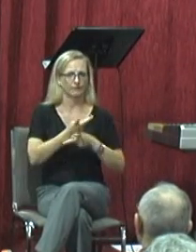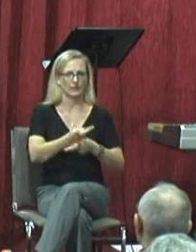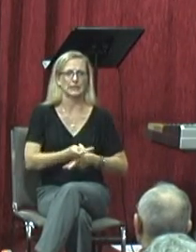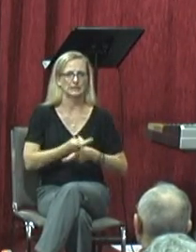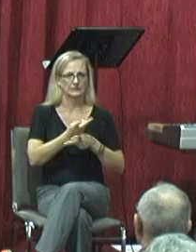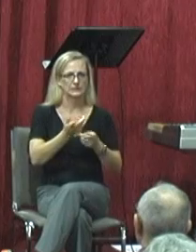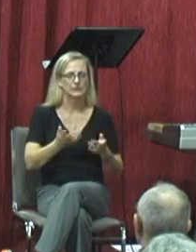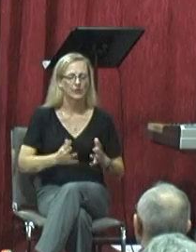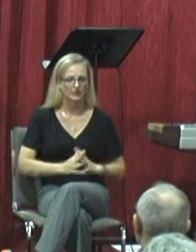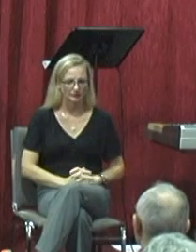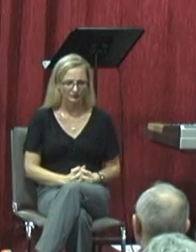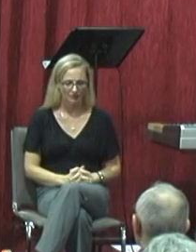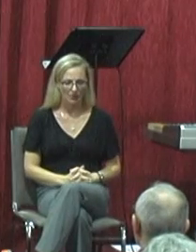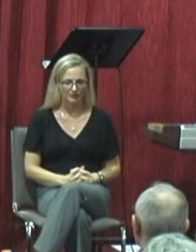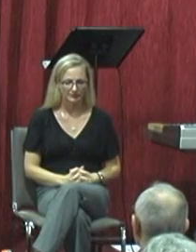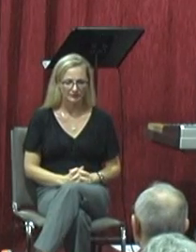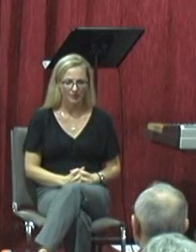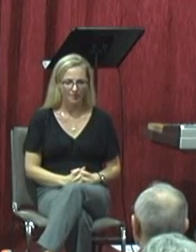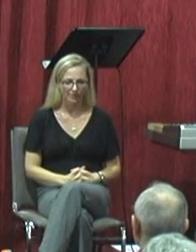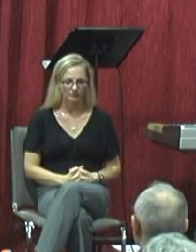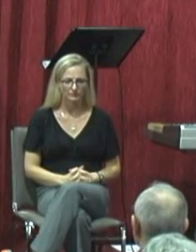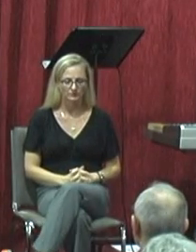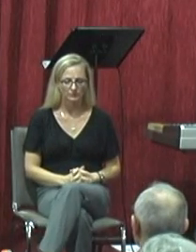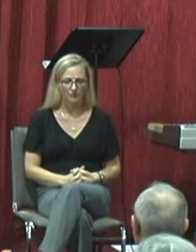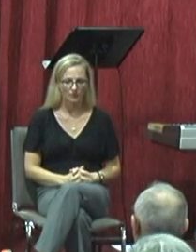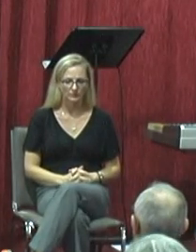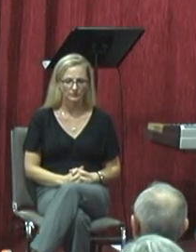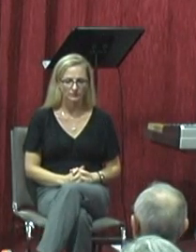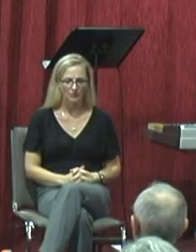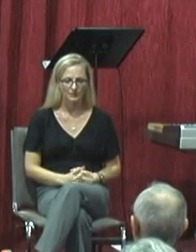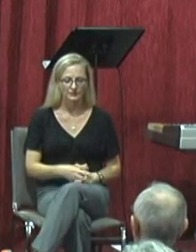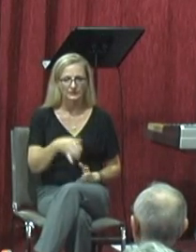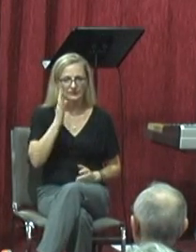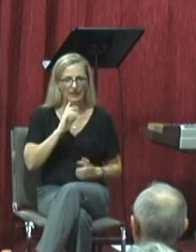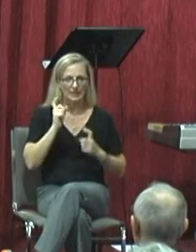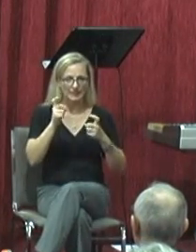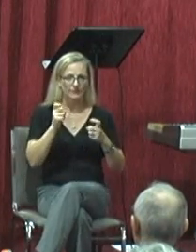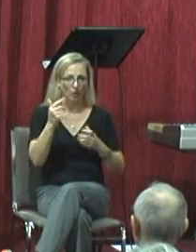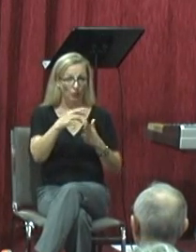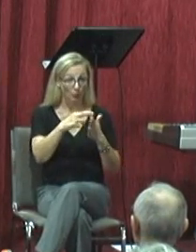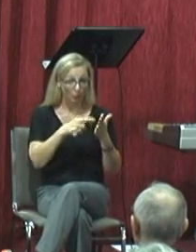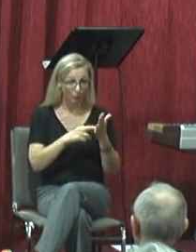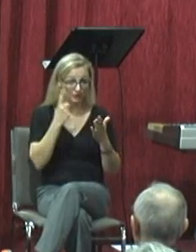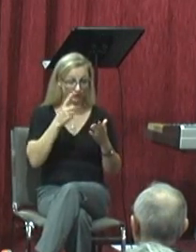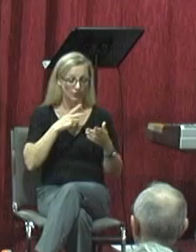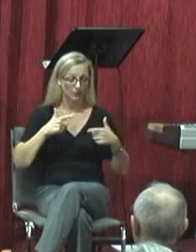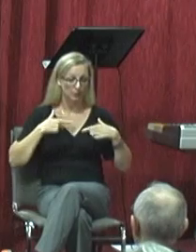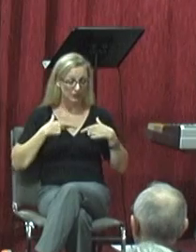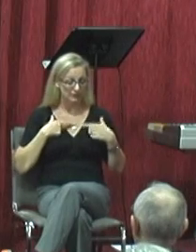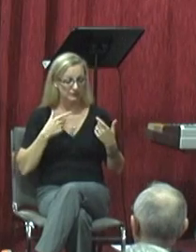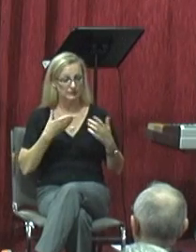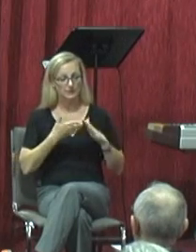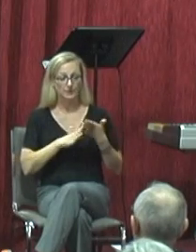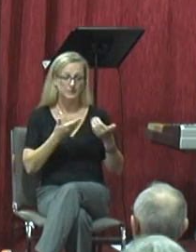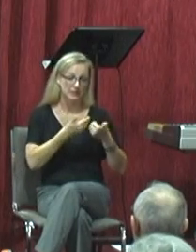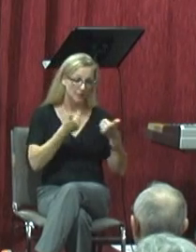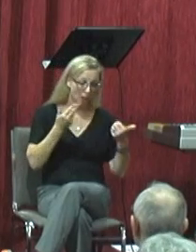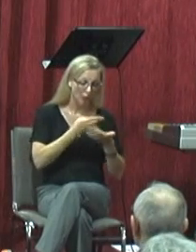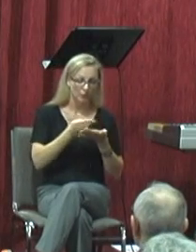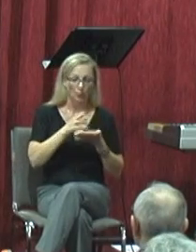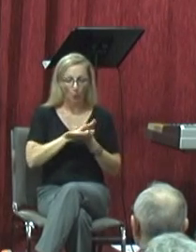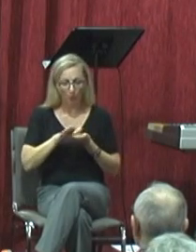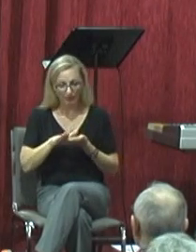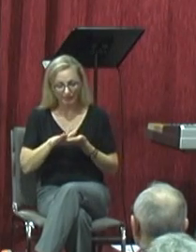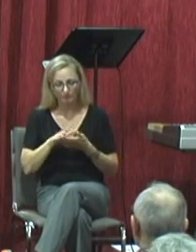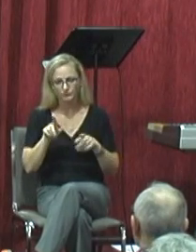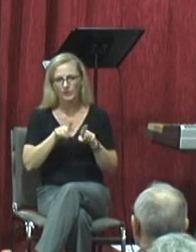God's presence. So God gave all these rules for the Kohanim to be set apart, to be holy. But also, in